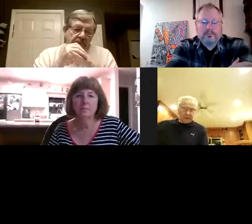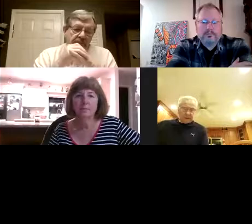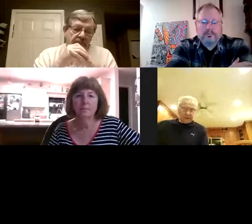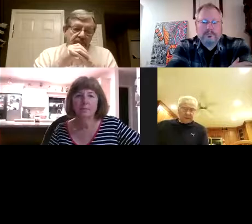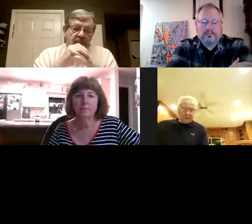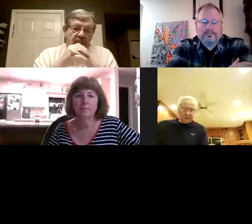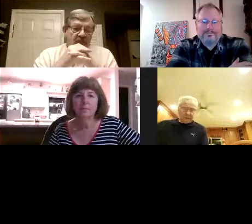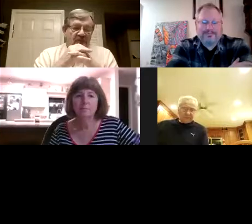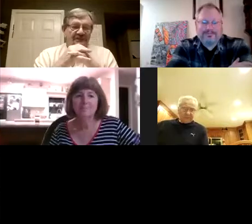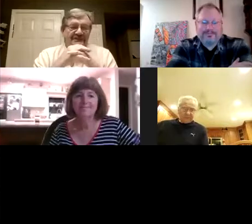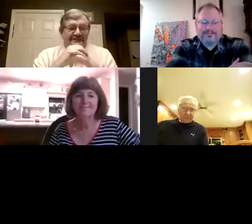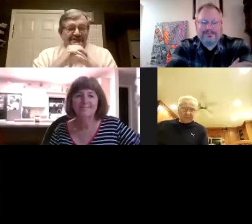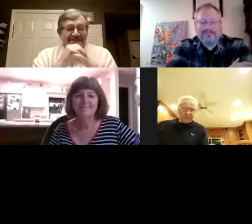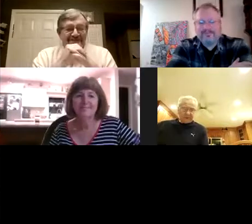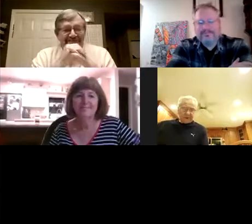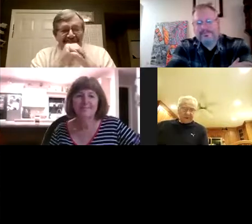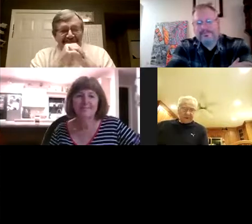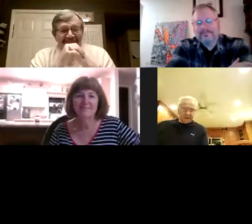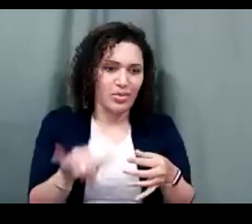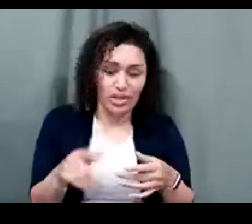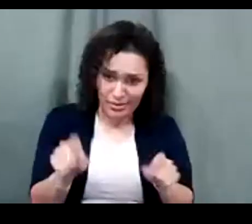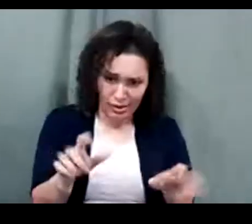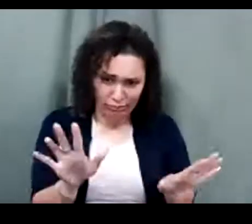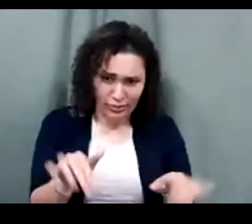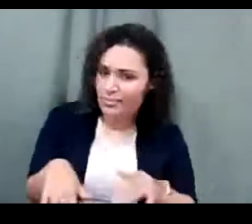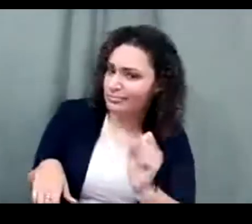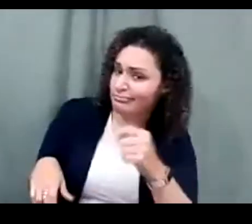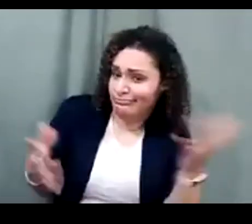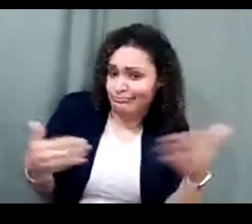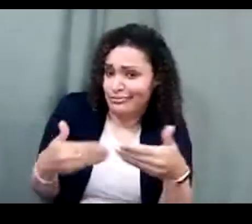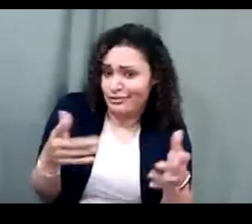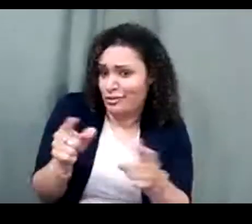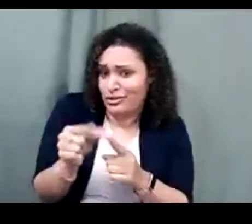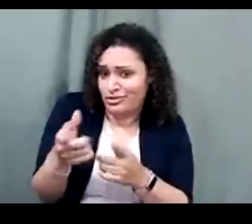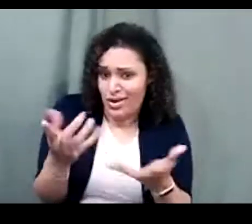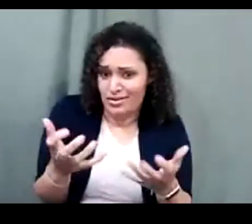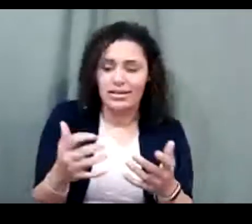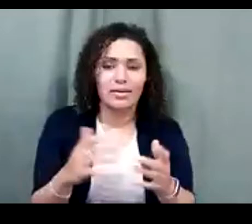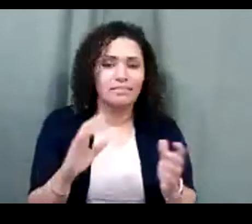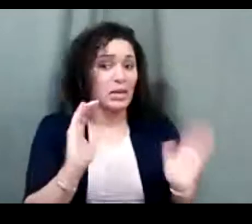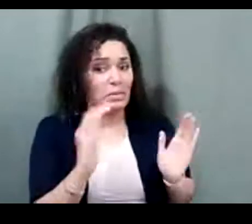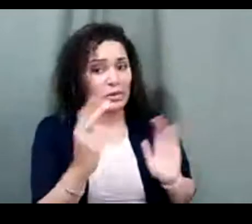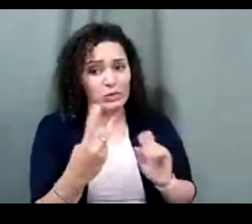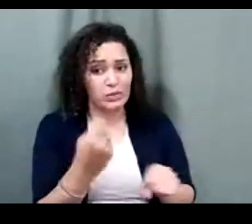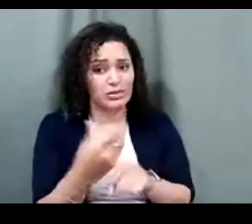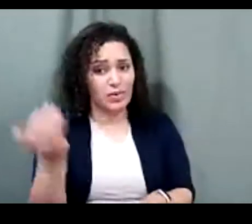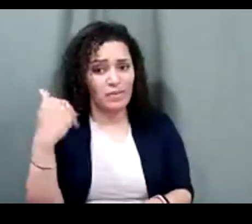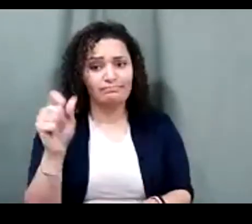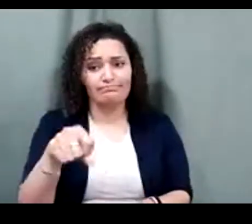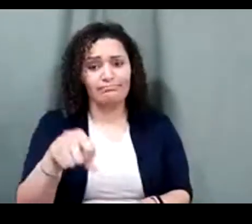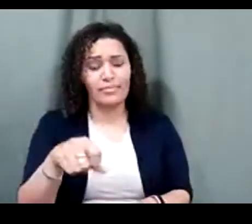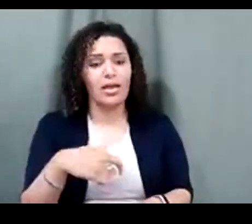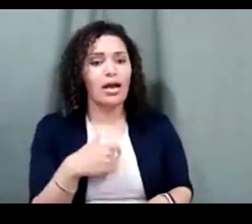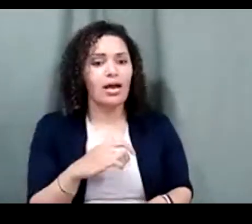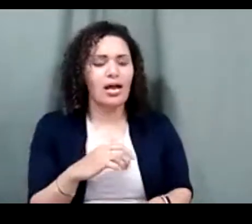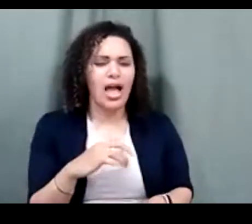that word? I'm going to say that word, electric, than it was 2 years ago. So that's a really good sign. Our wines